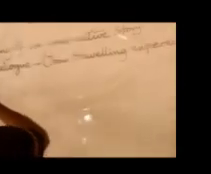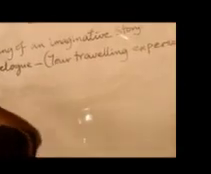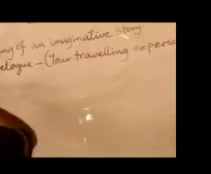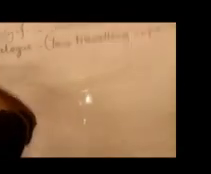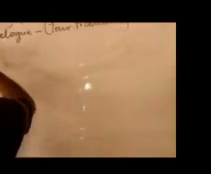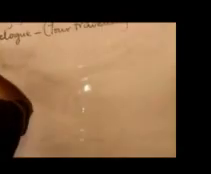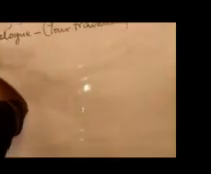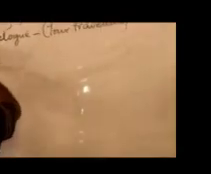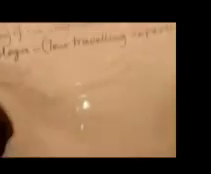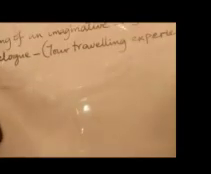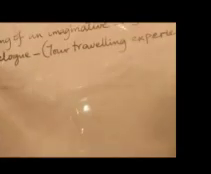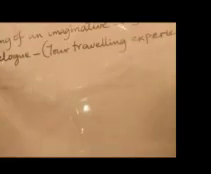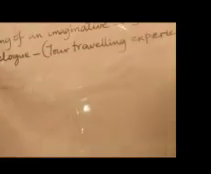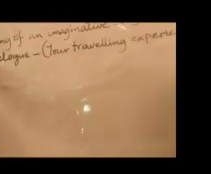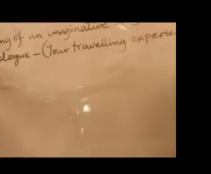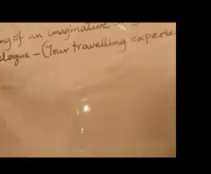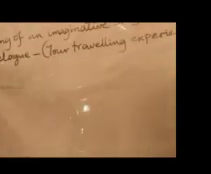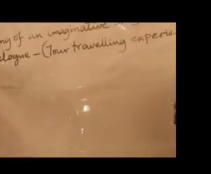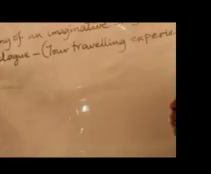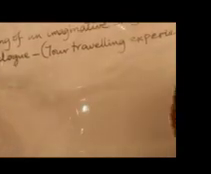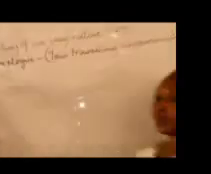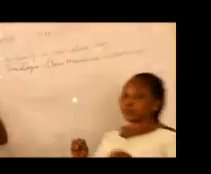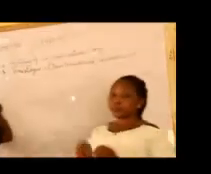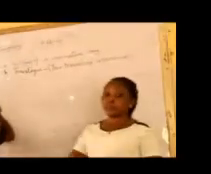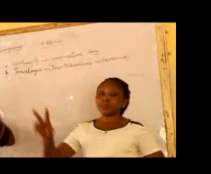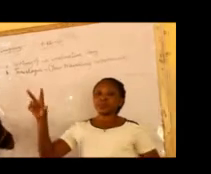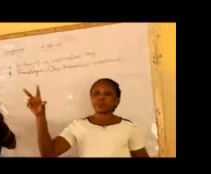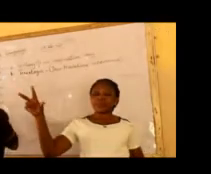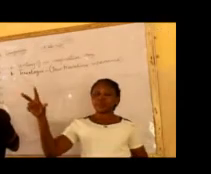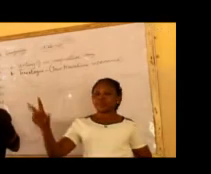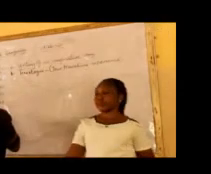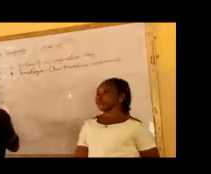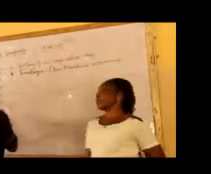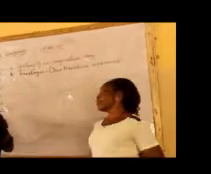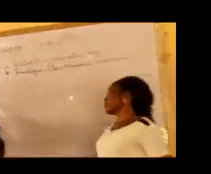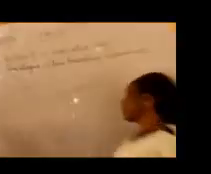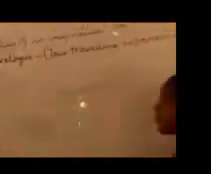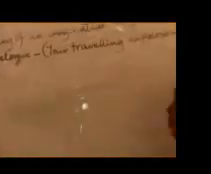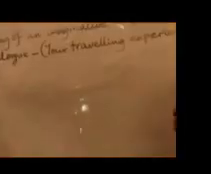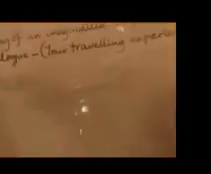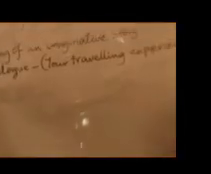And then the third one is